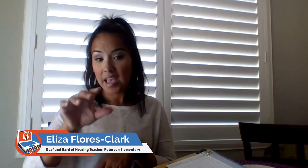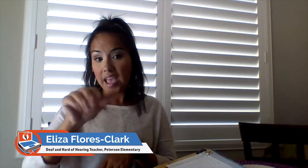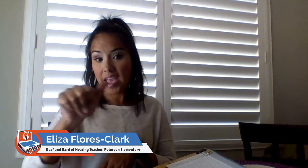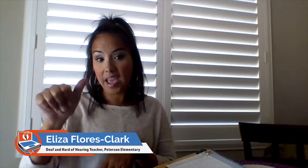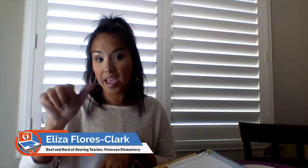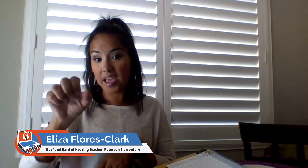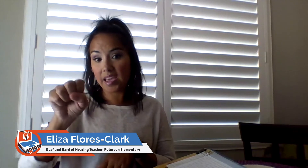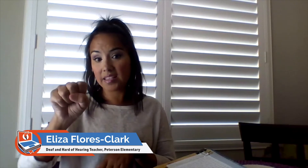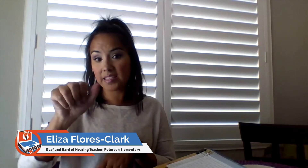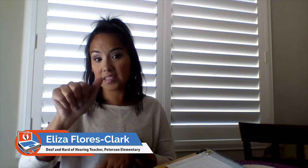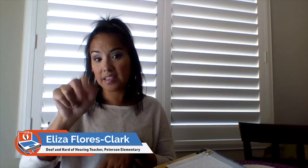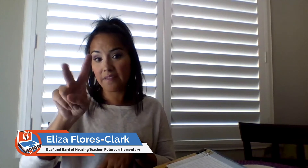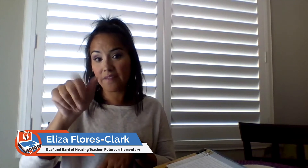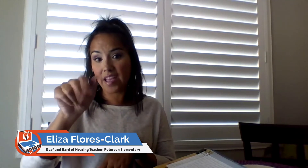a savanna.